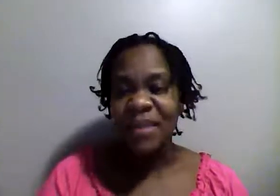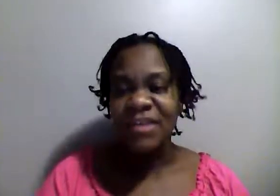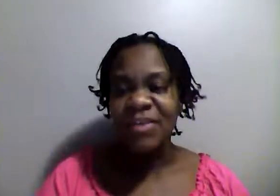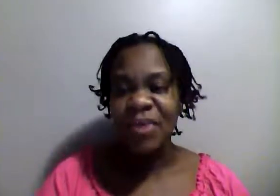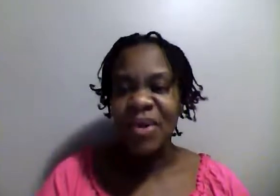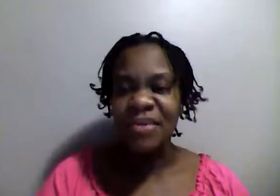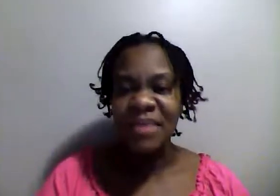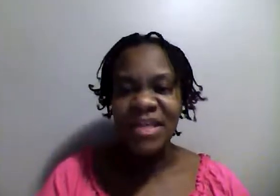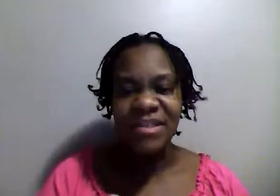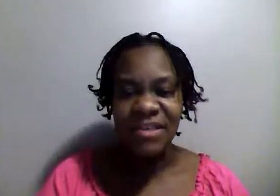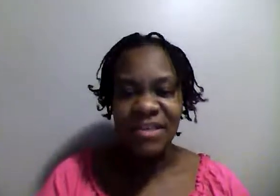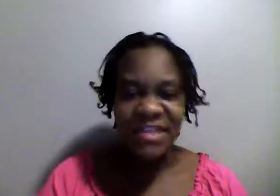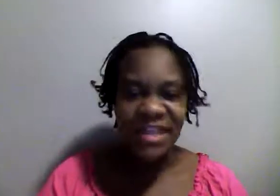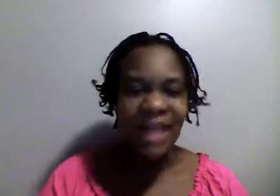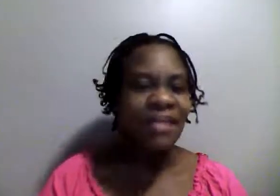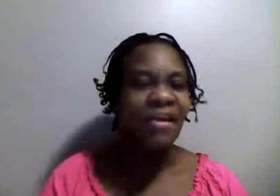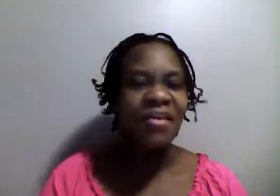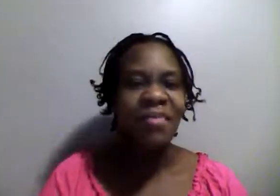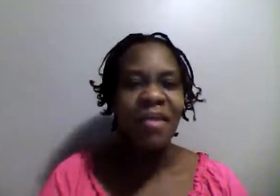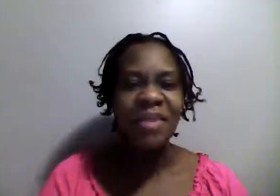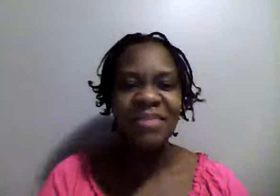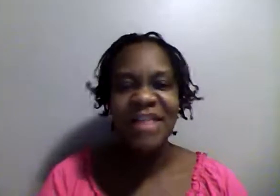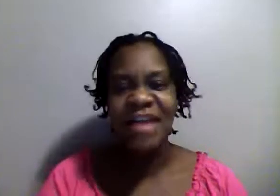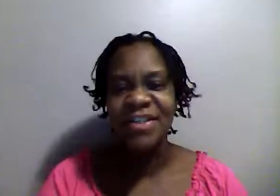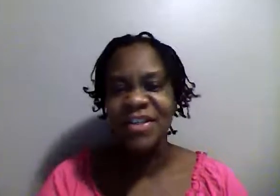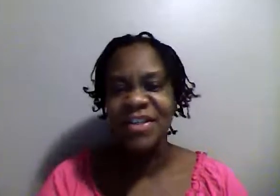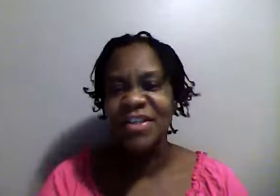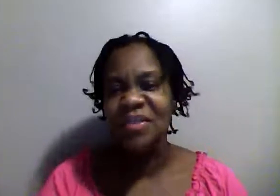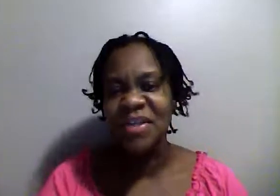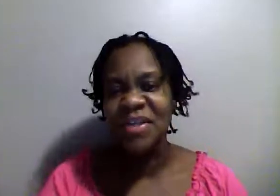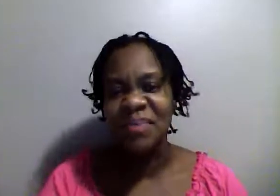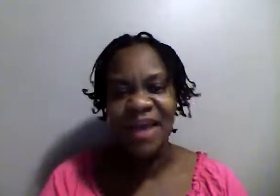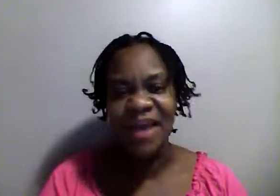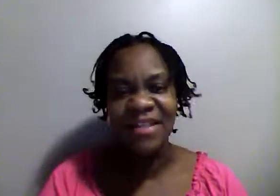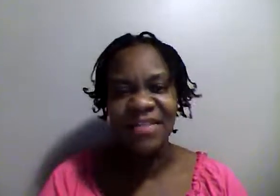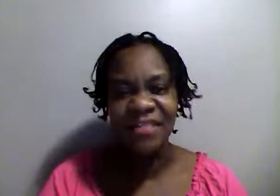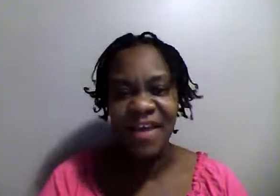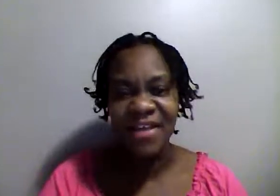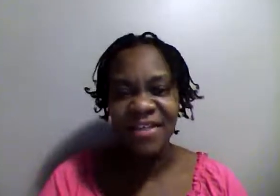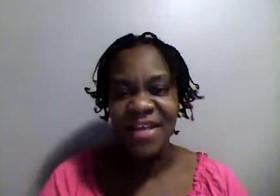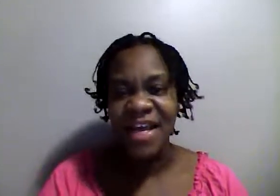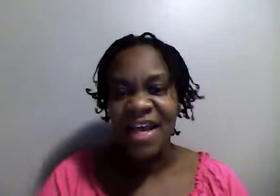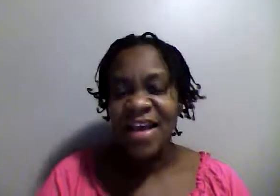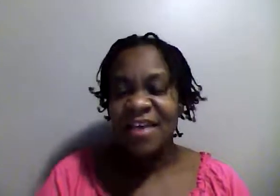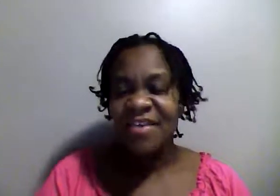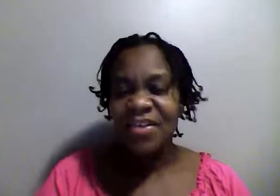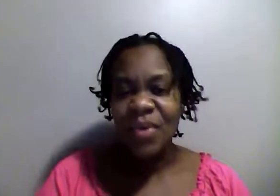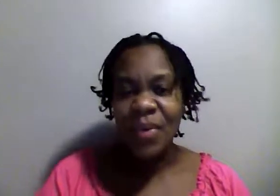blights. So we're going to be discussing that and other problems that the tomato plants face.